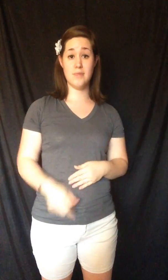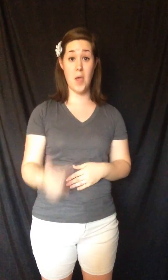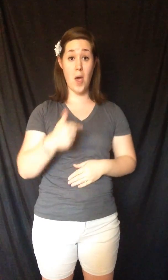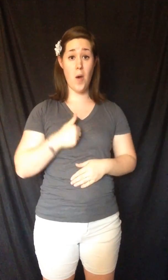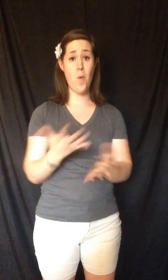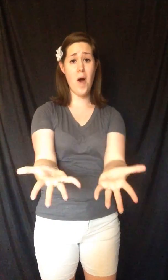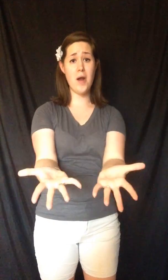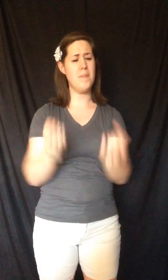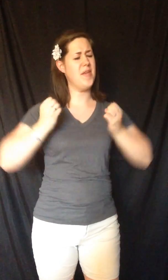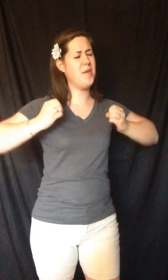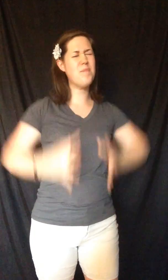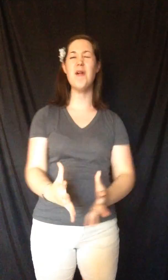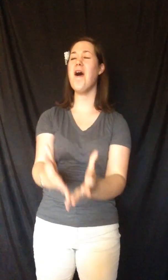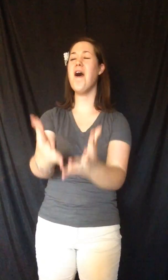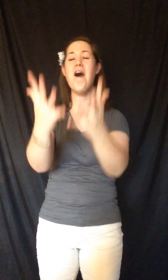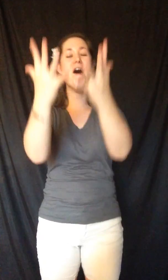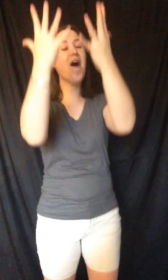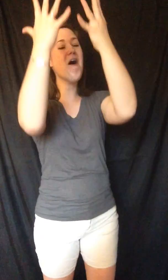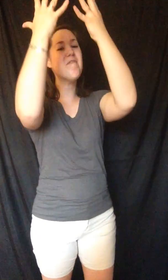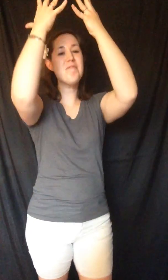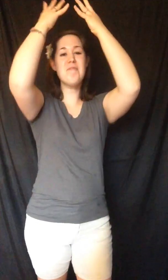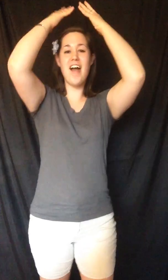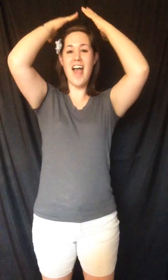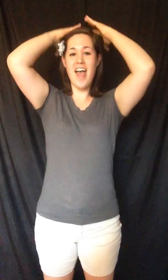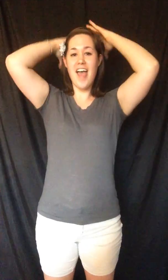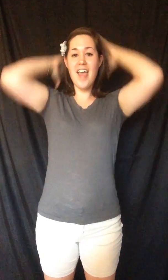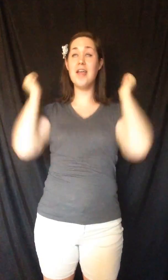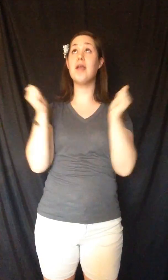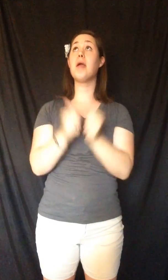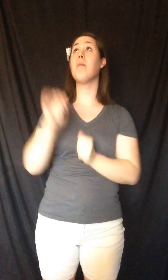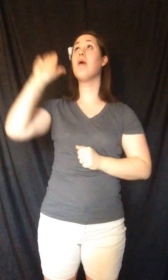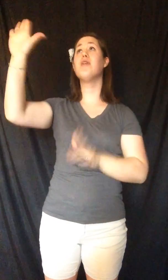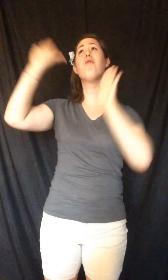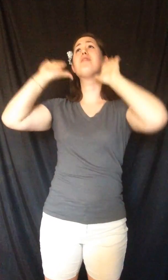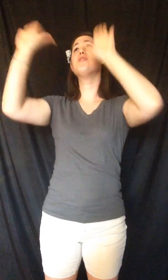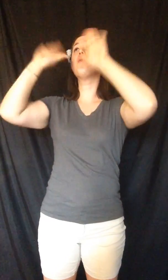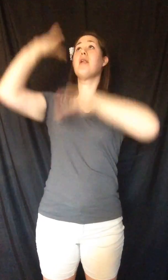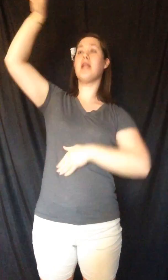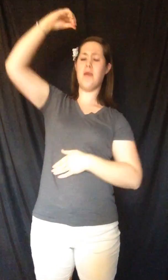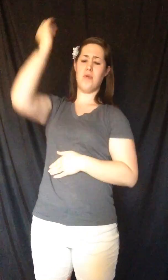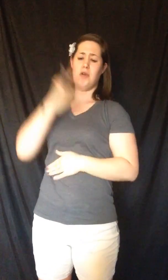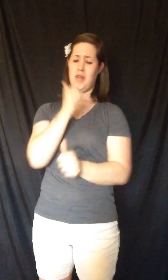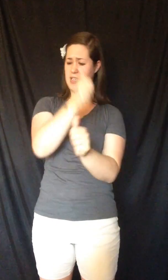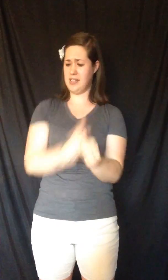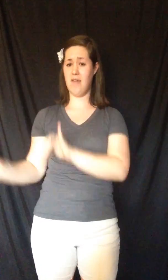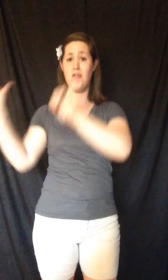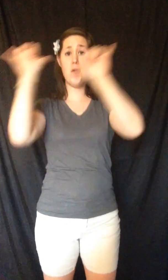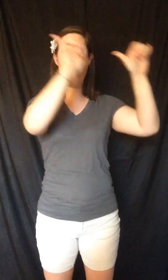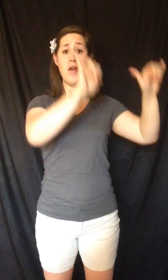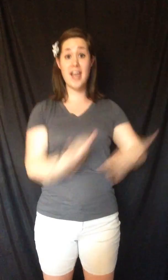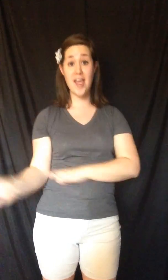I want to be blown away by your extraordinary grace, every ordinary